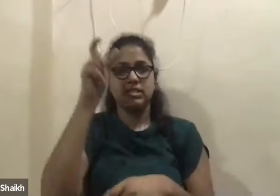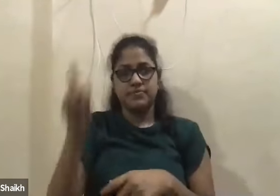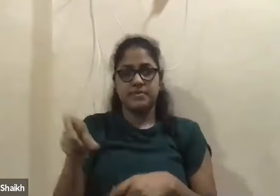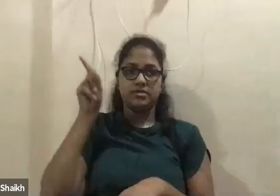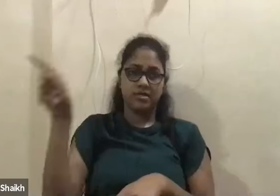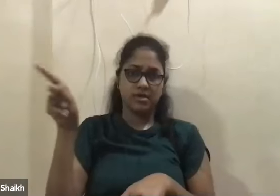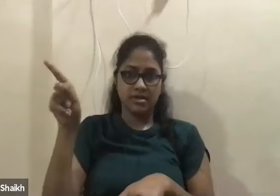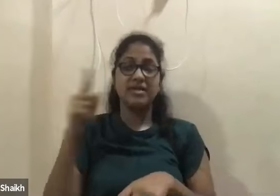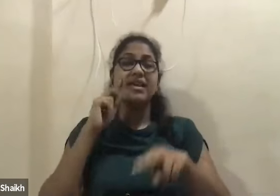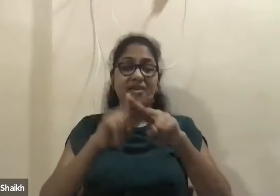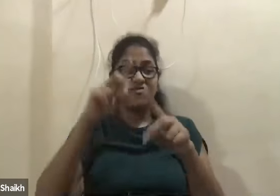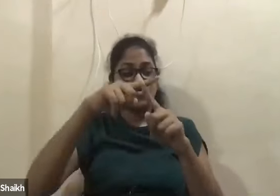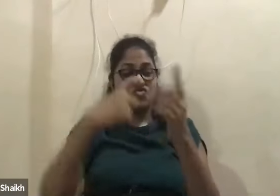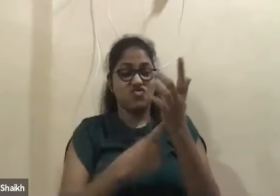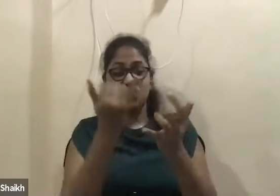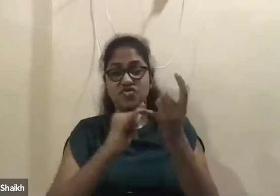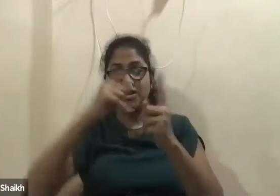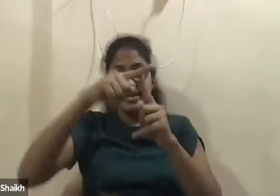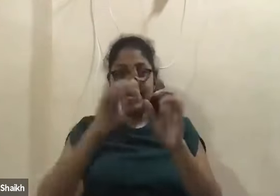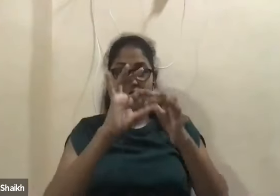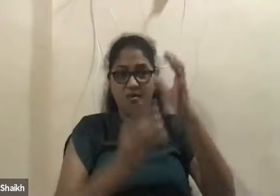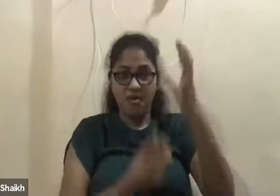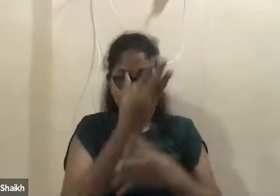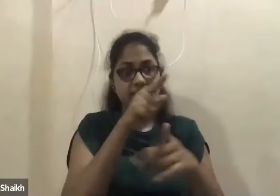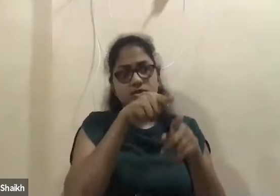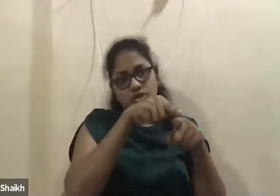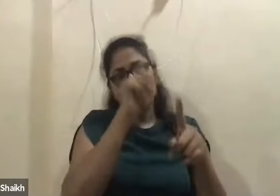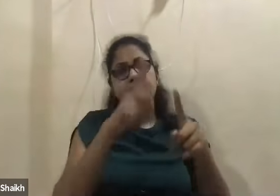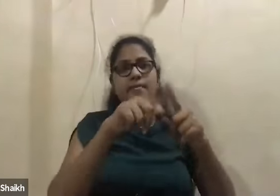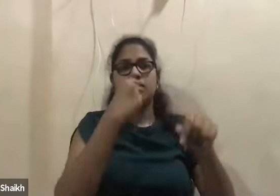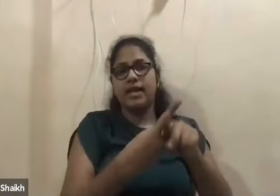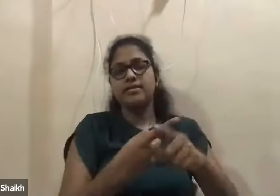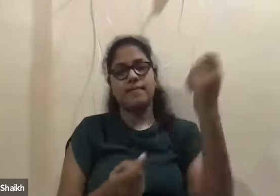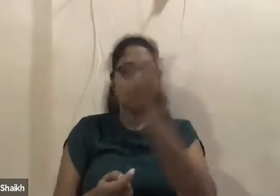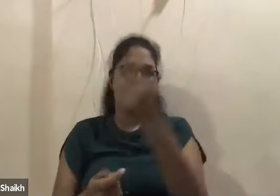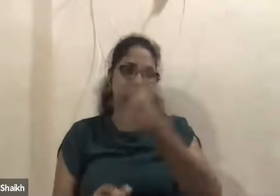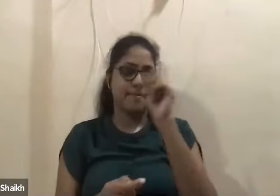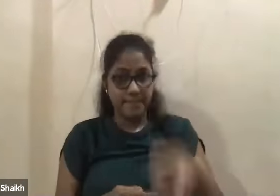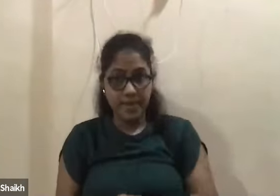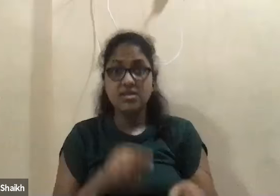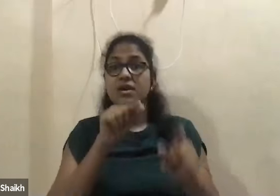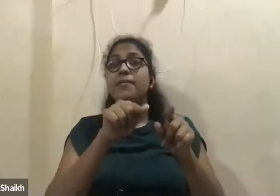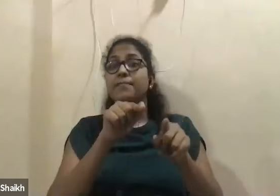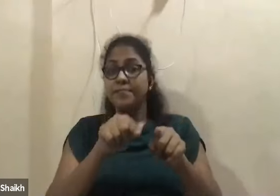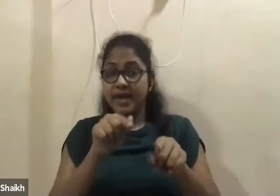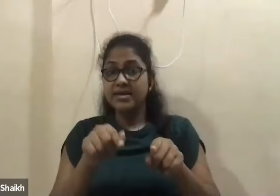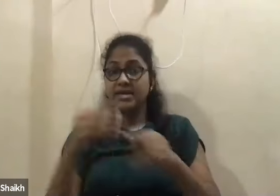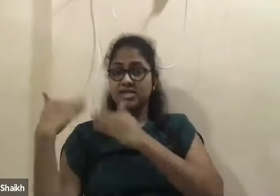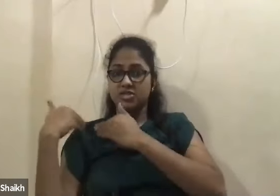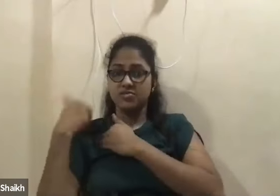the trust that has to pay the returns, but the obligation comes on the settler if most of the rights have